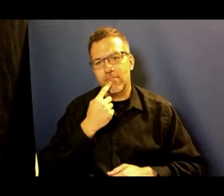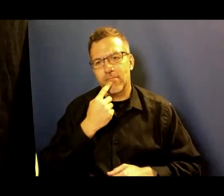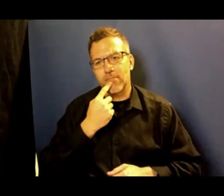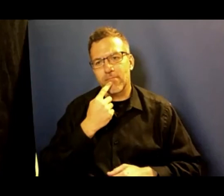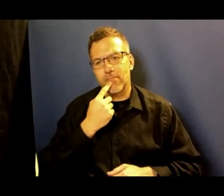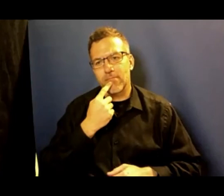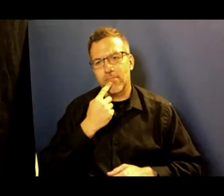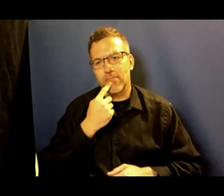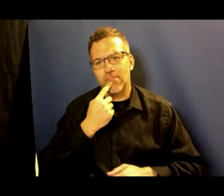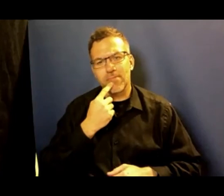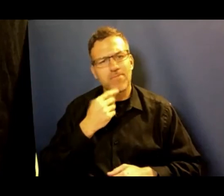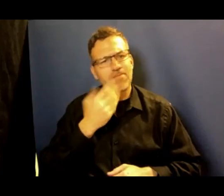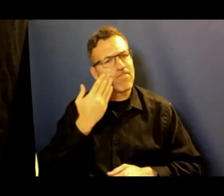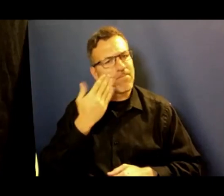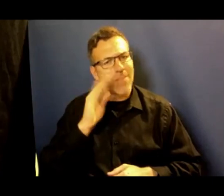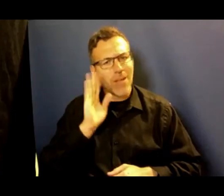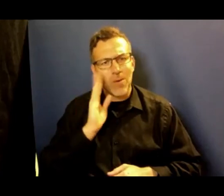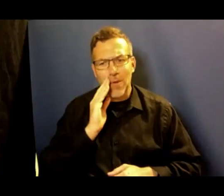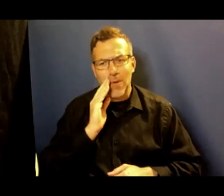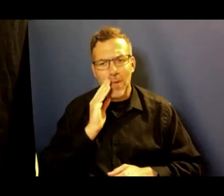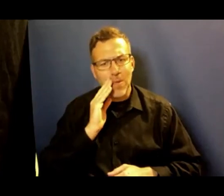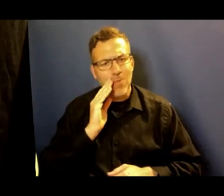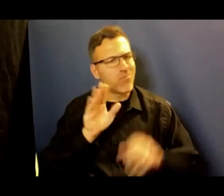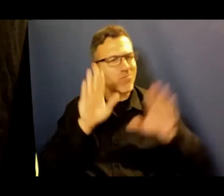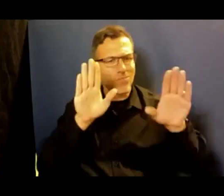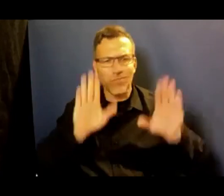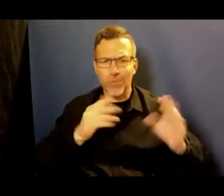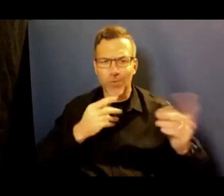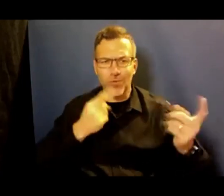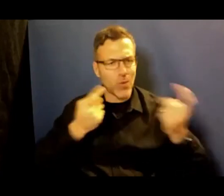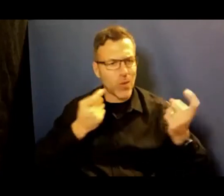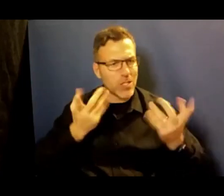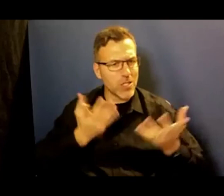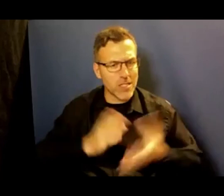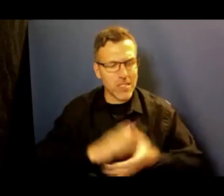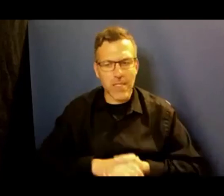I don't know. They've been some great questions. I don't